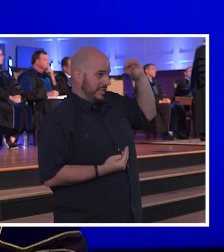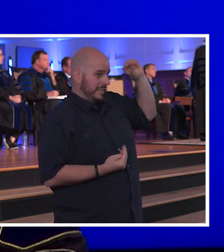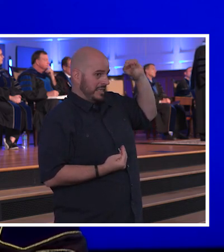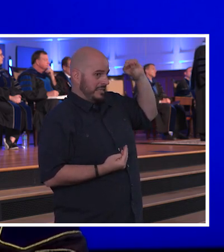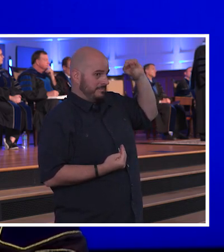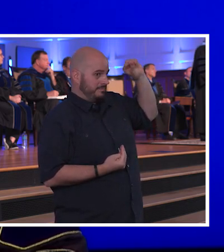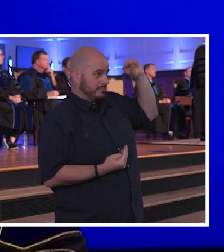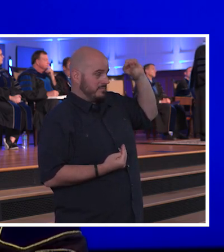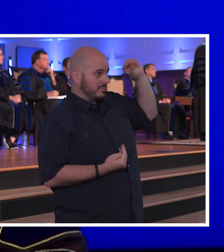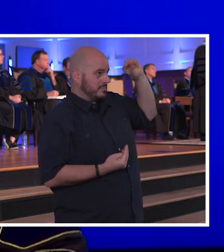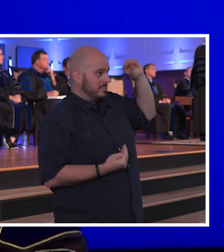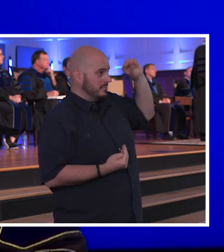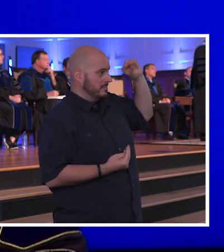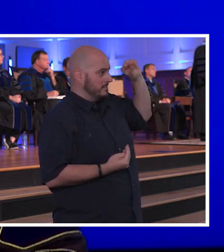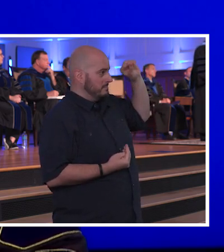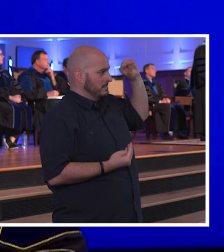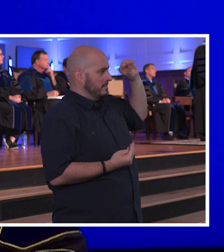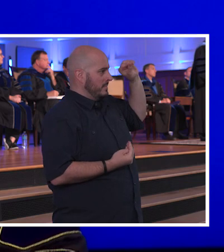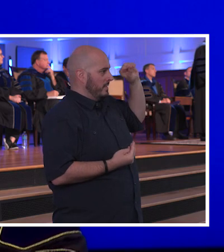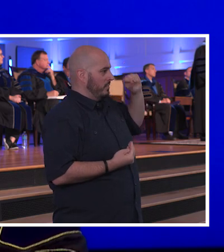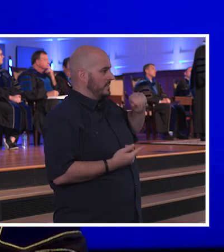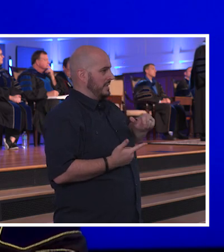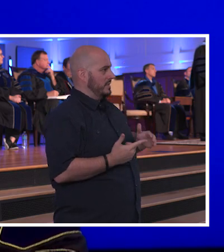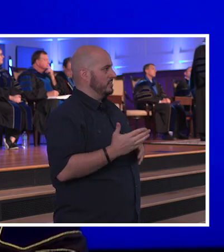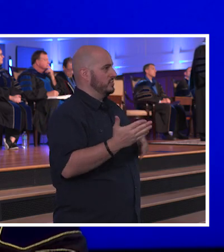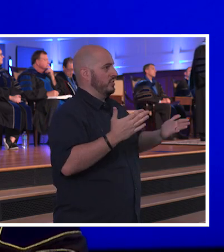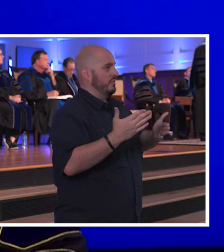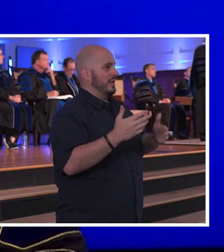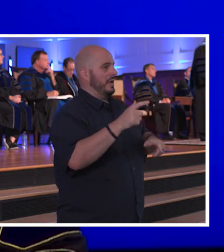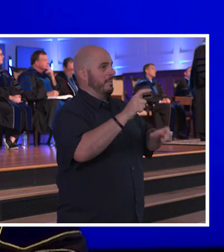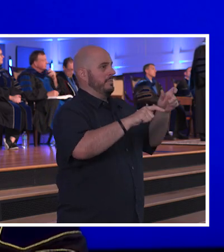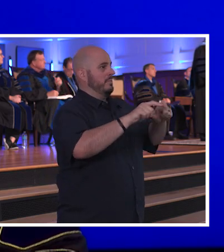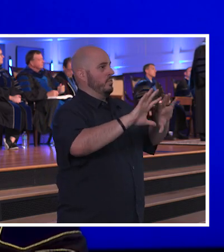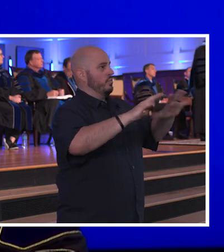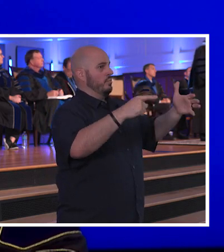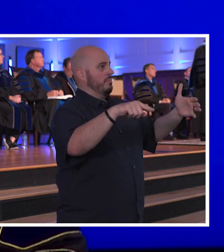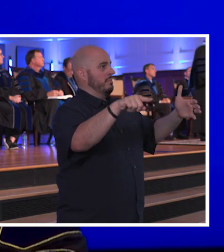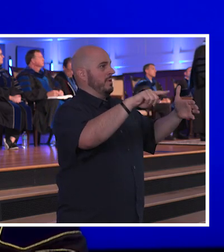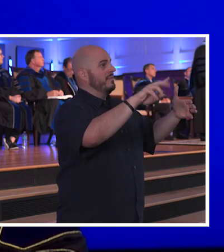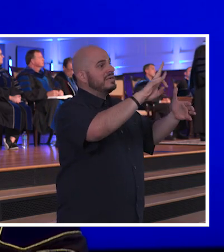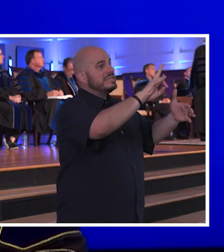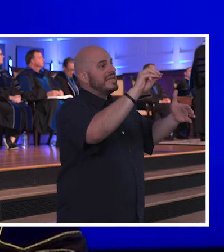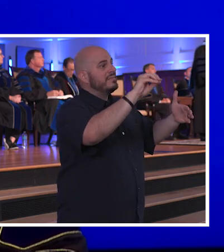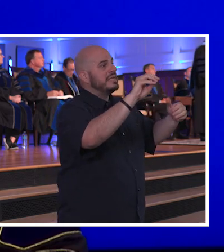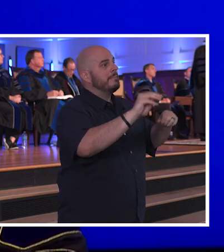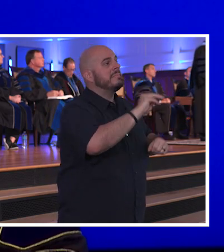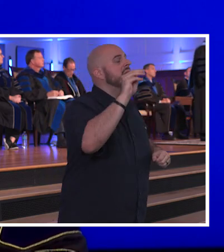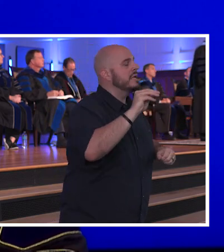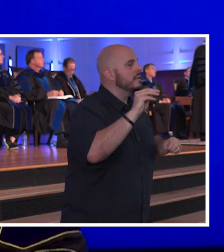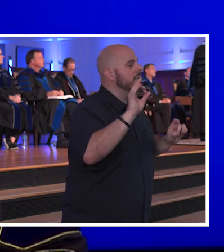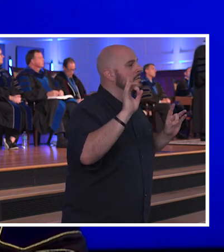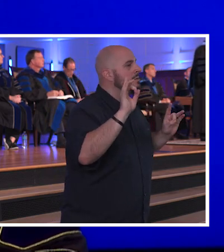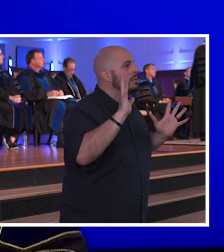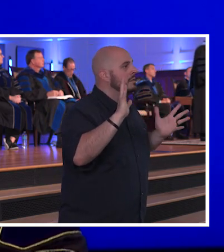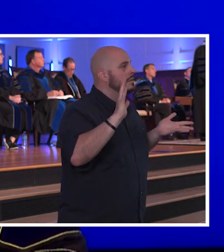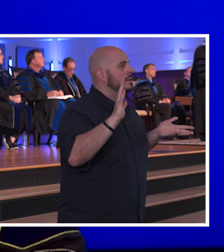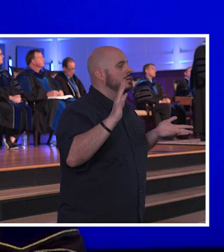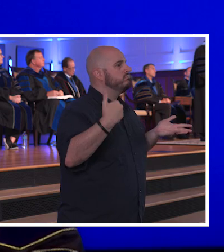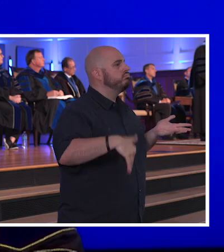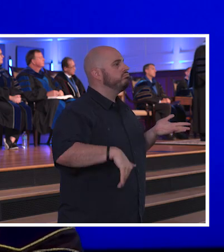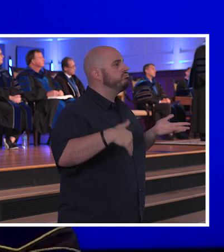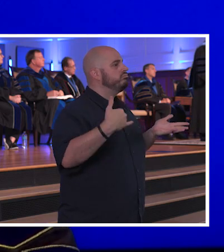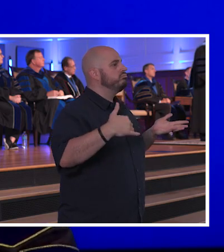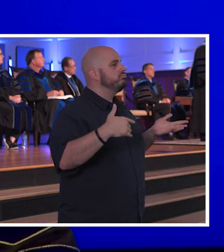14 serving among a people group of 70 million. It is, again, without question, one of the